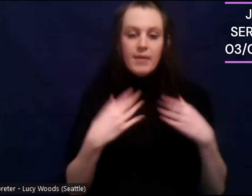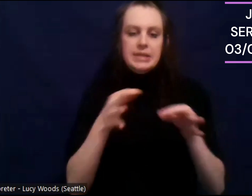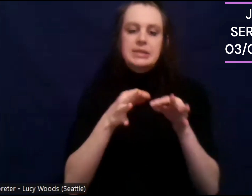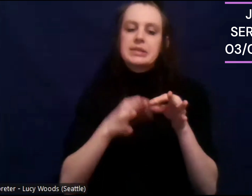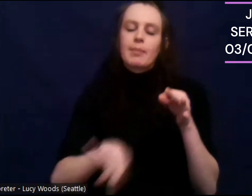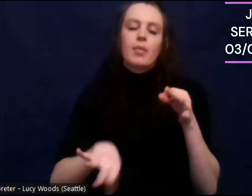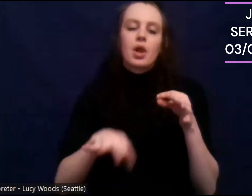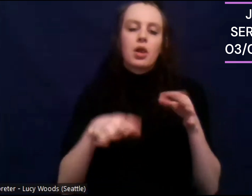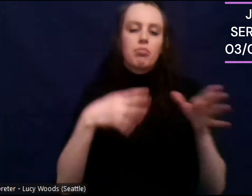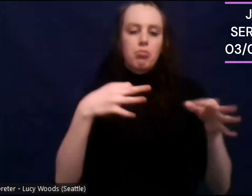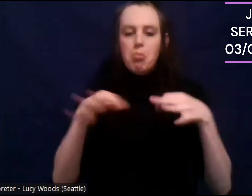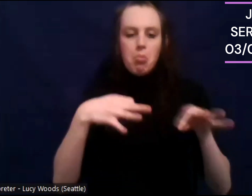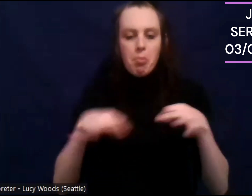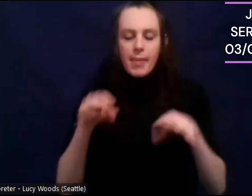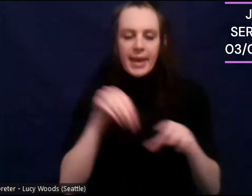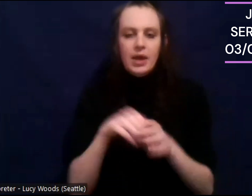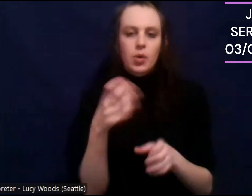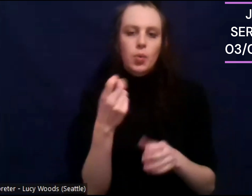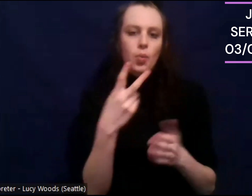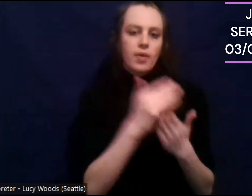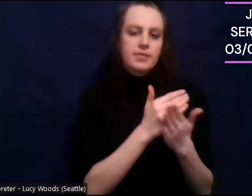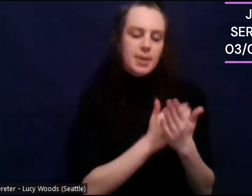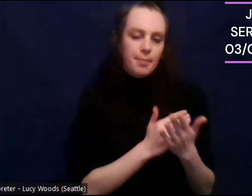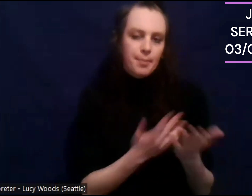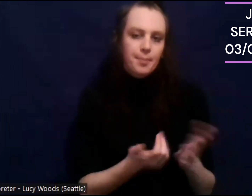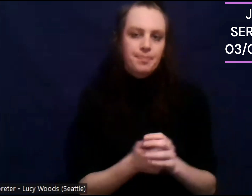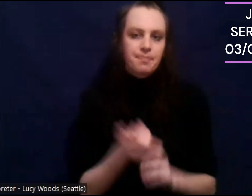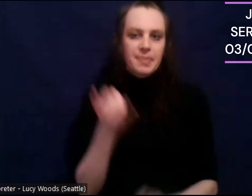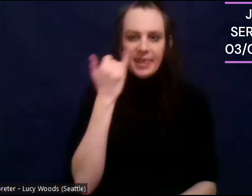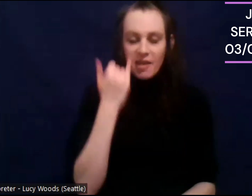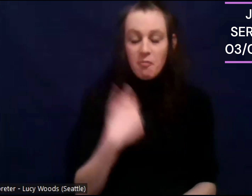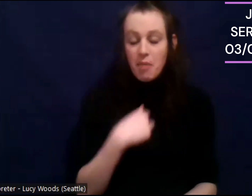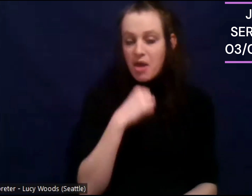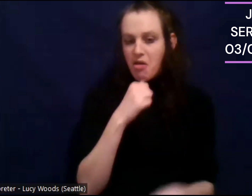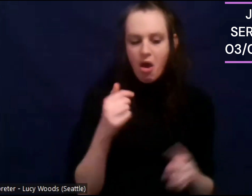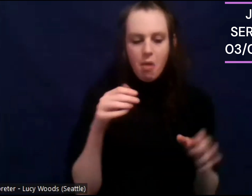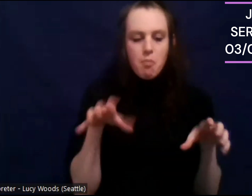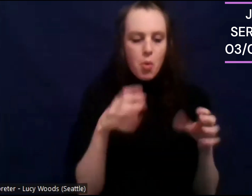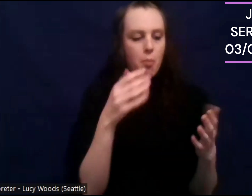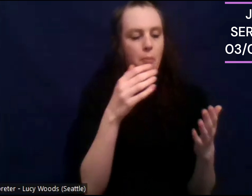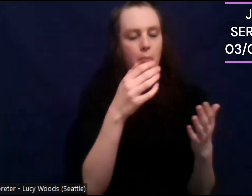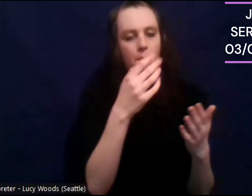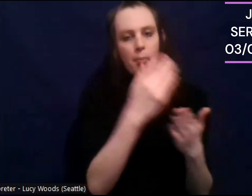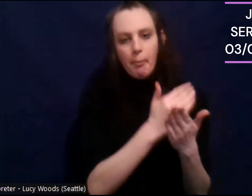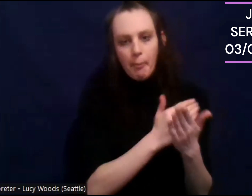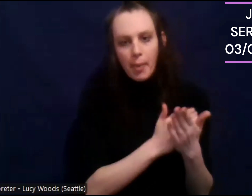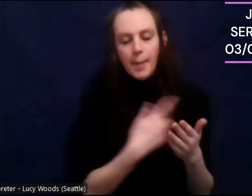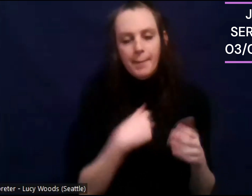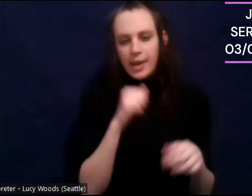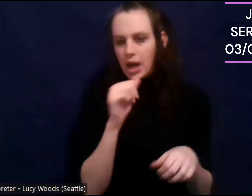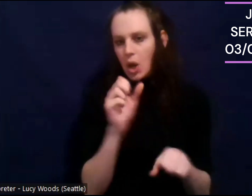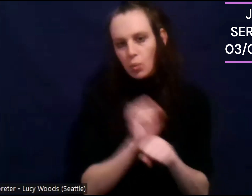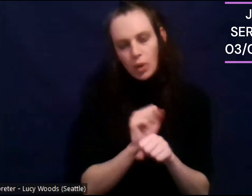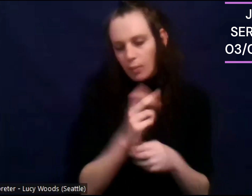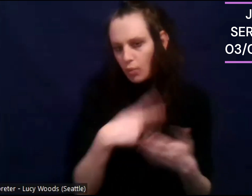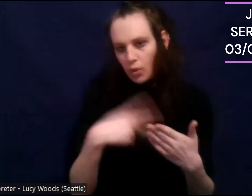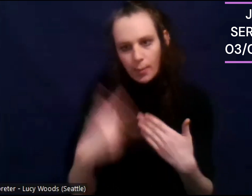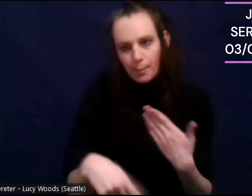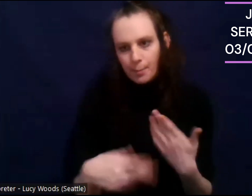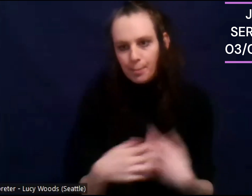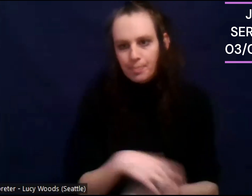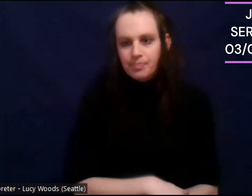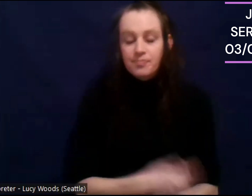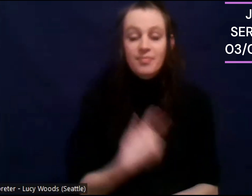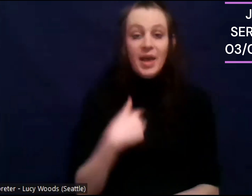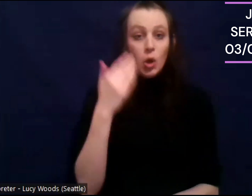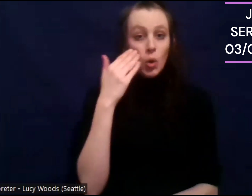steps. And if I'm not doing those things, I'm not working this program. And I know for me,